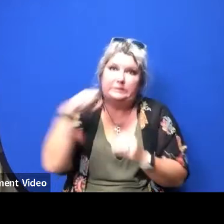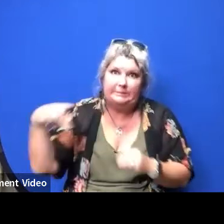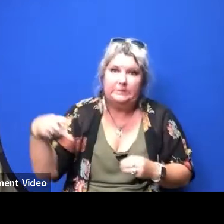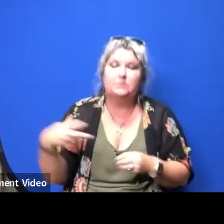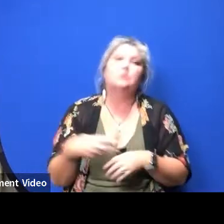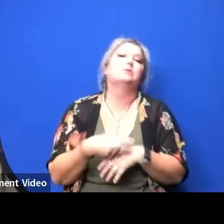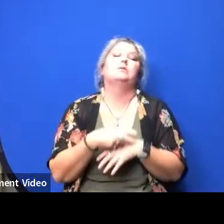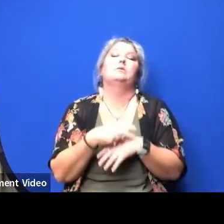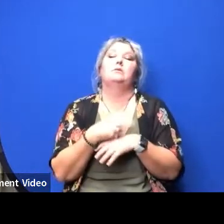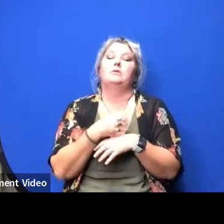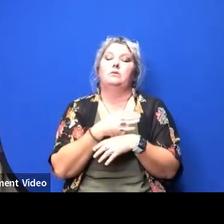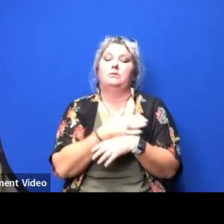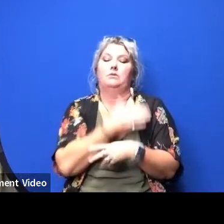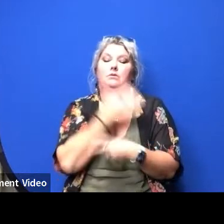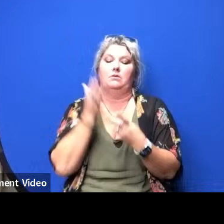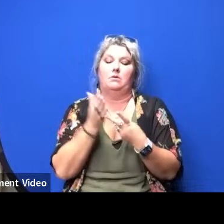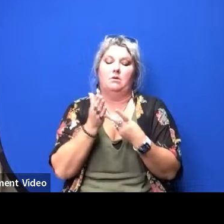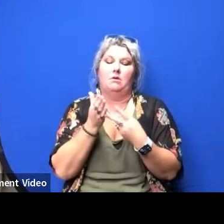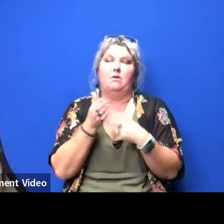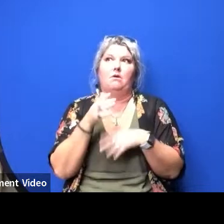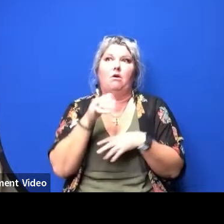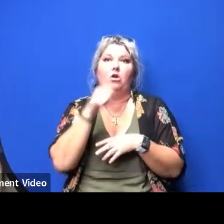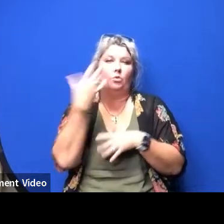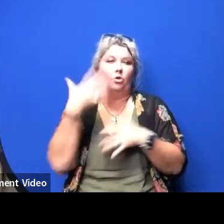more SSPs badly.